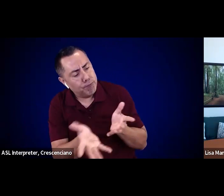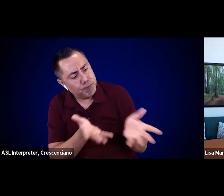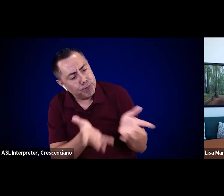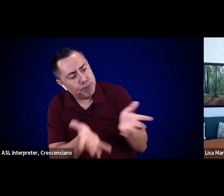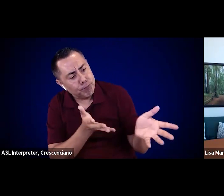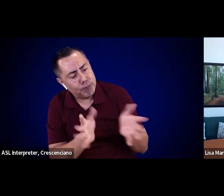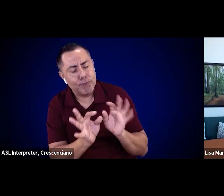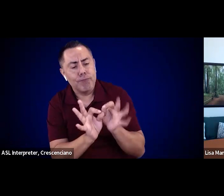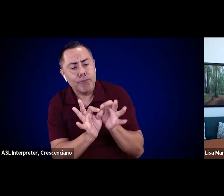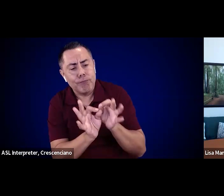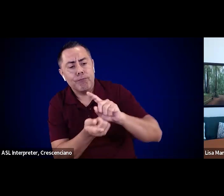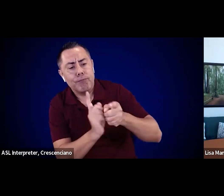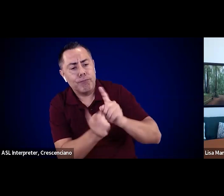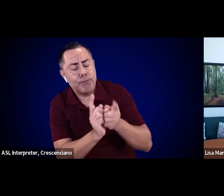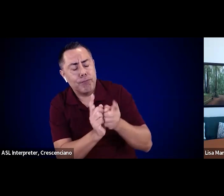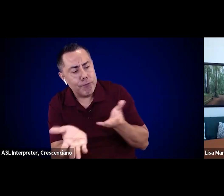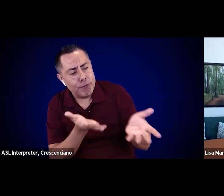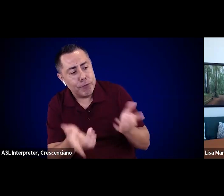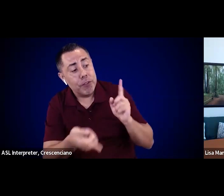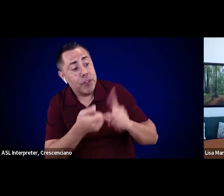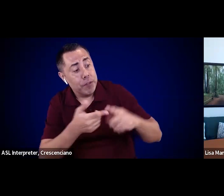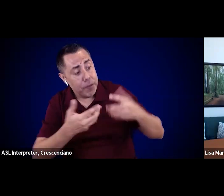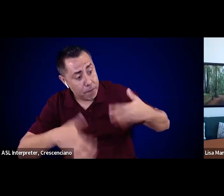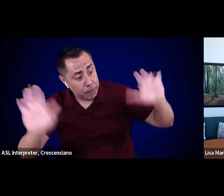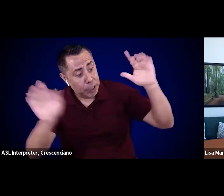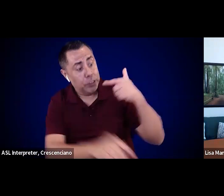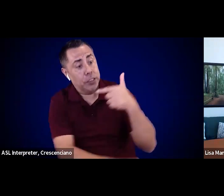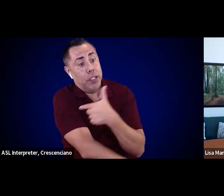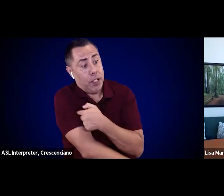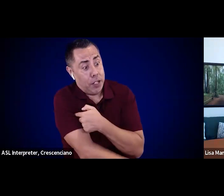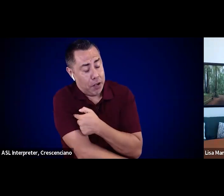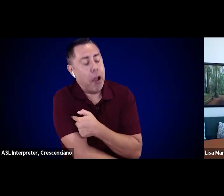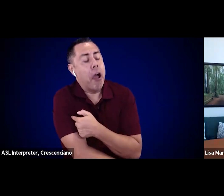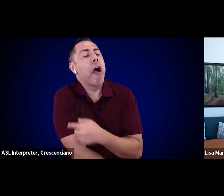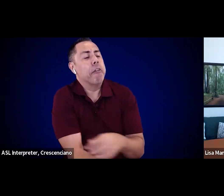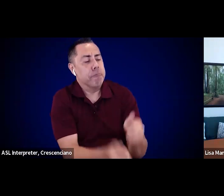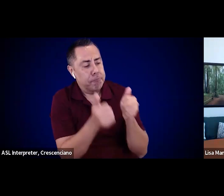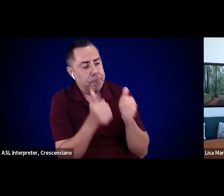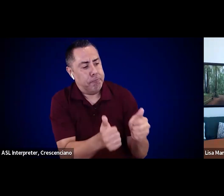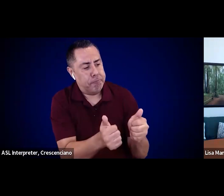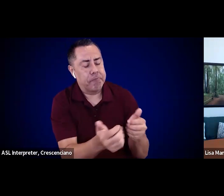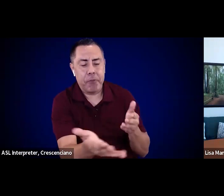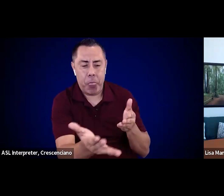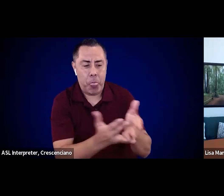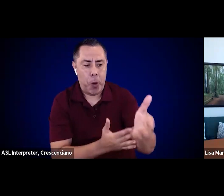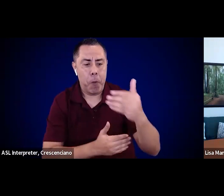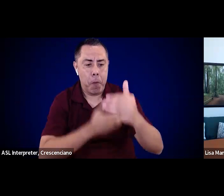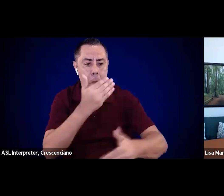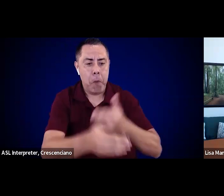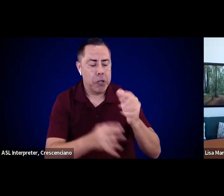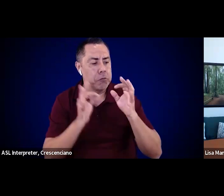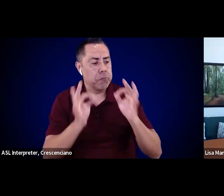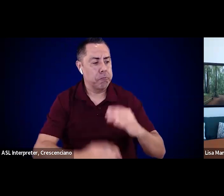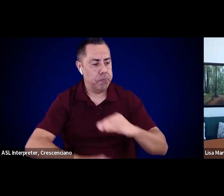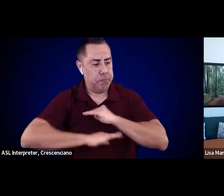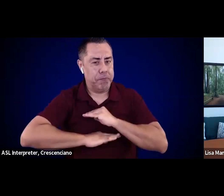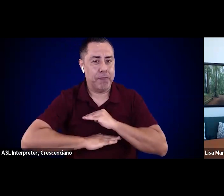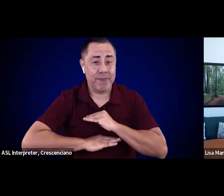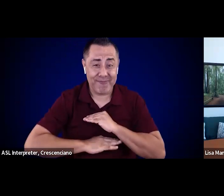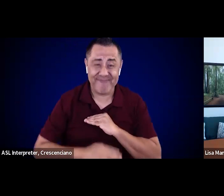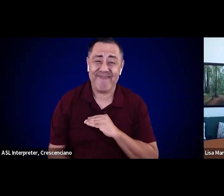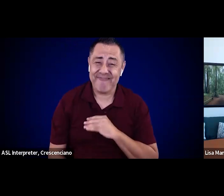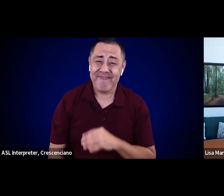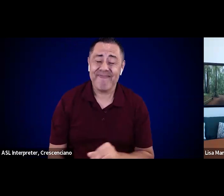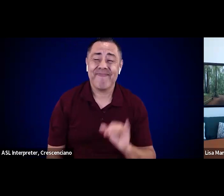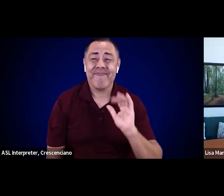translation services until their vaccination was complete, seeing them through the entire process. We play a key role in